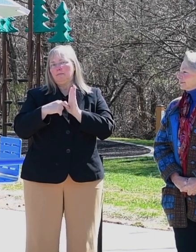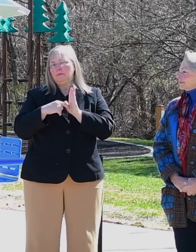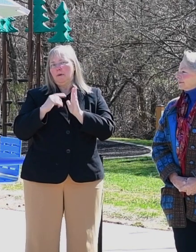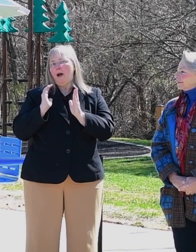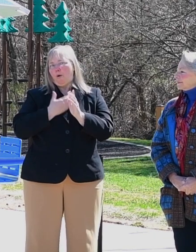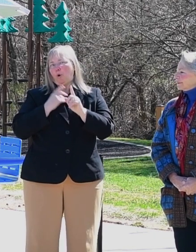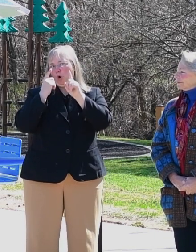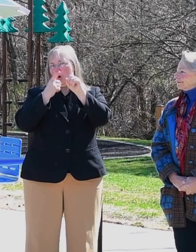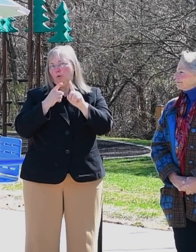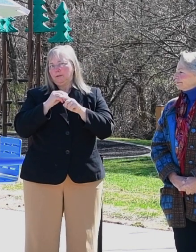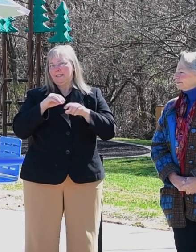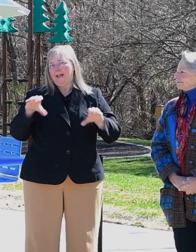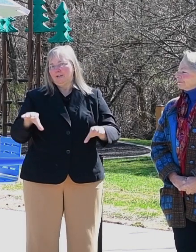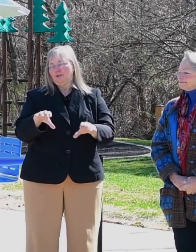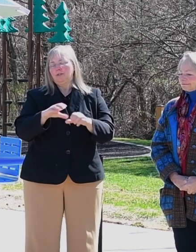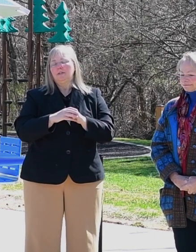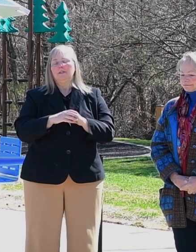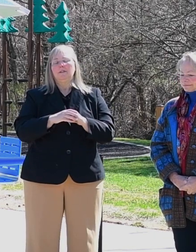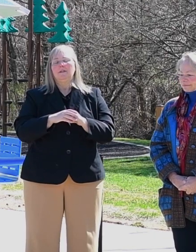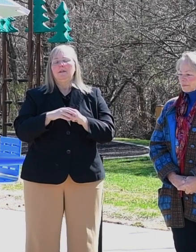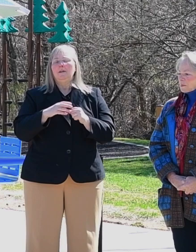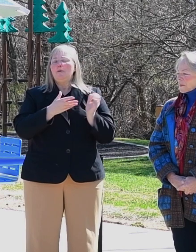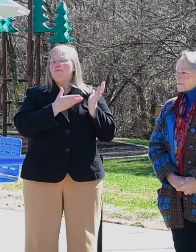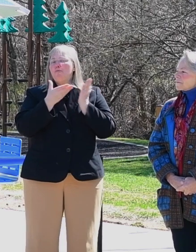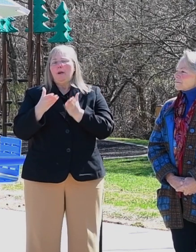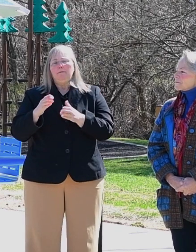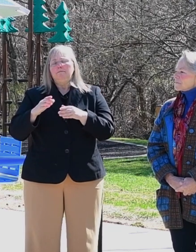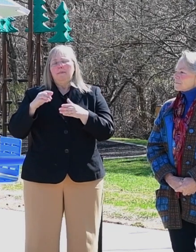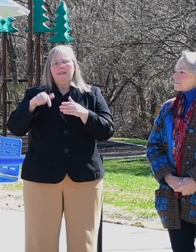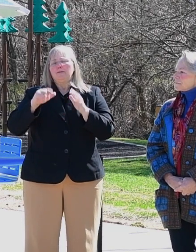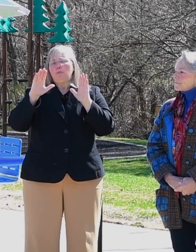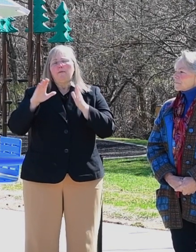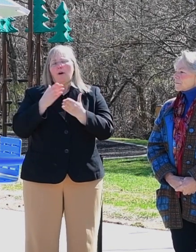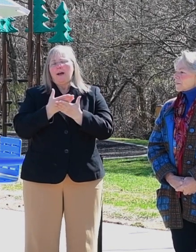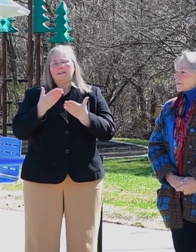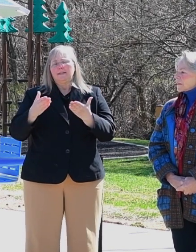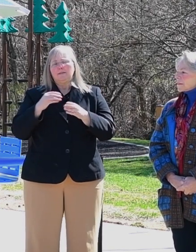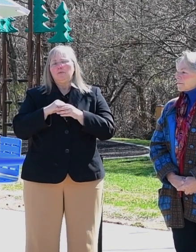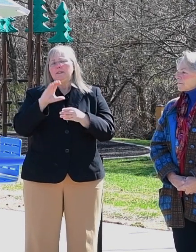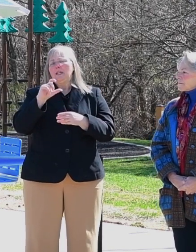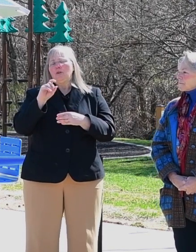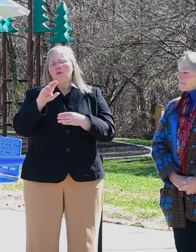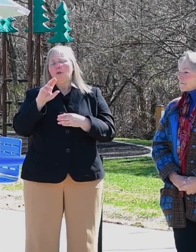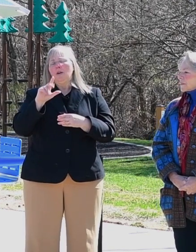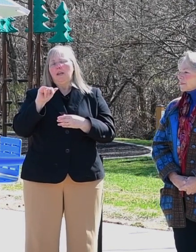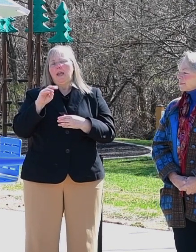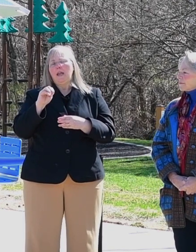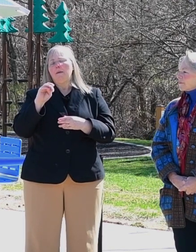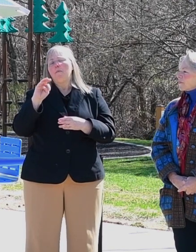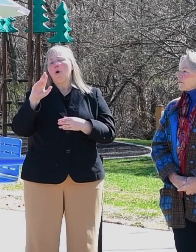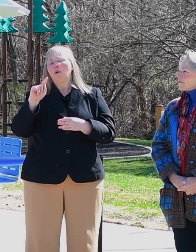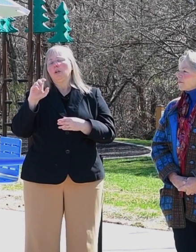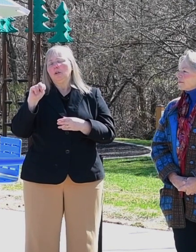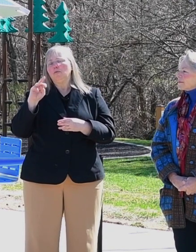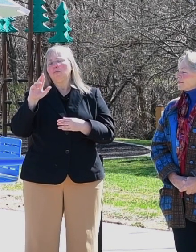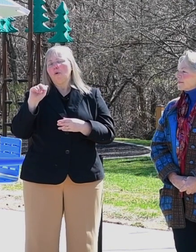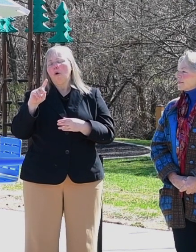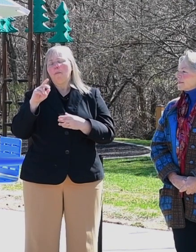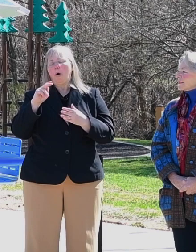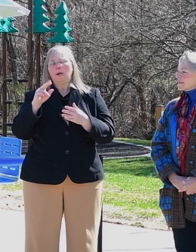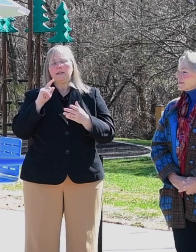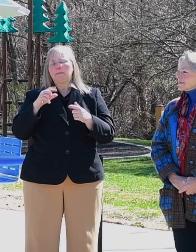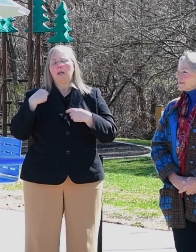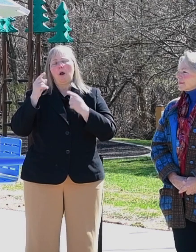action. Bringing these wonderful assets to Cedar Lane and Martin Road Park has been a terrific collaboration between the Department of Community Resources